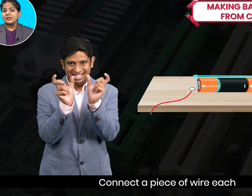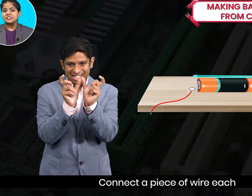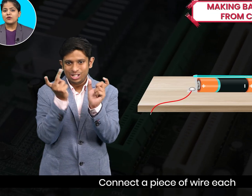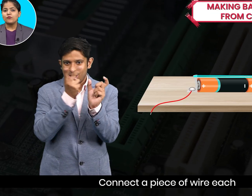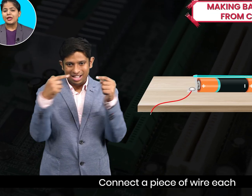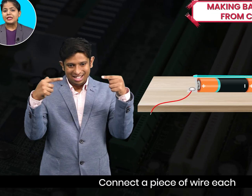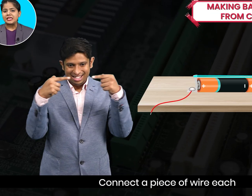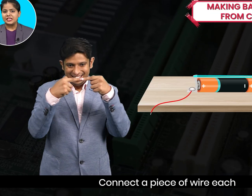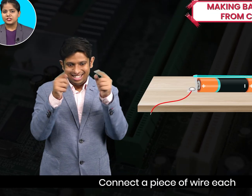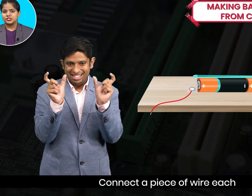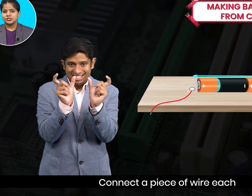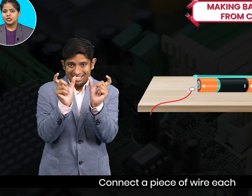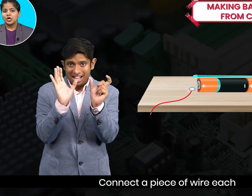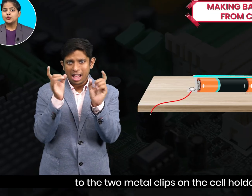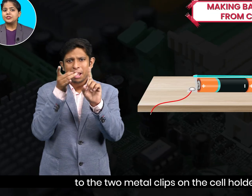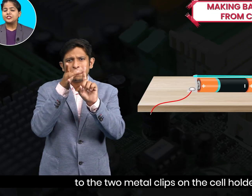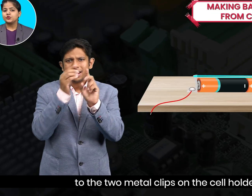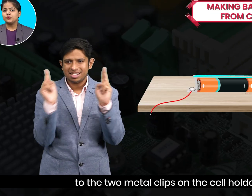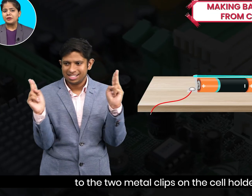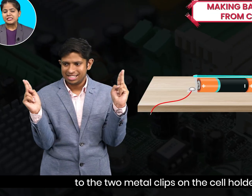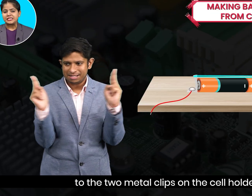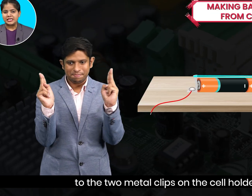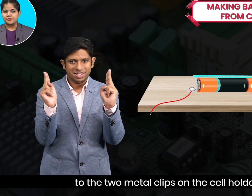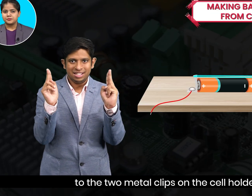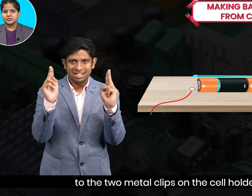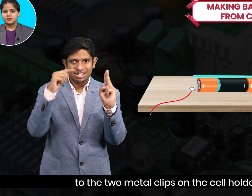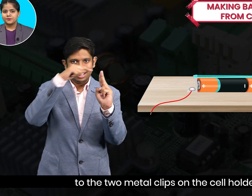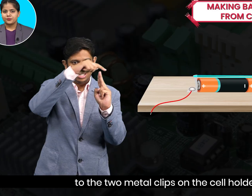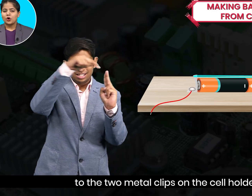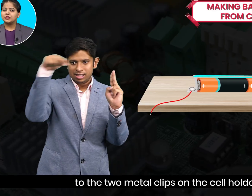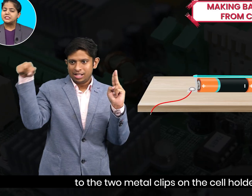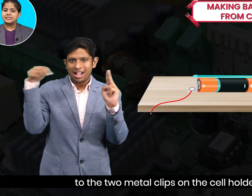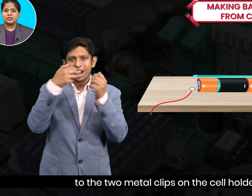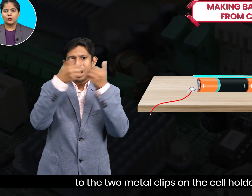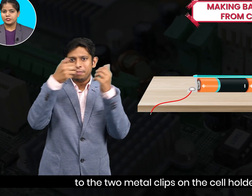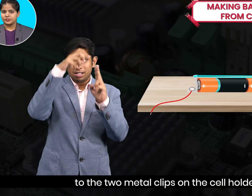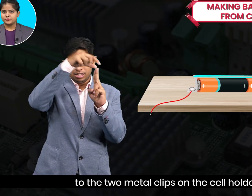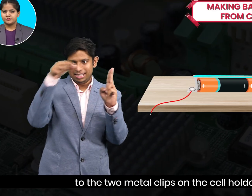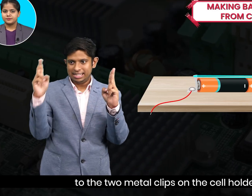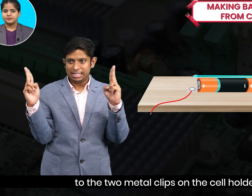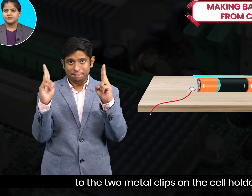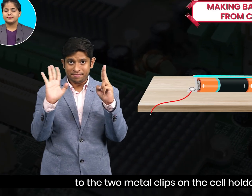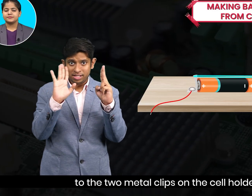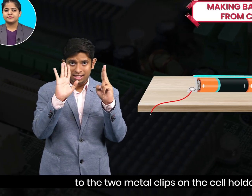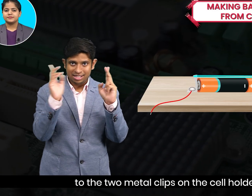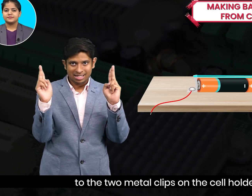Connect a piece of wire each to the two metal clips on the cell holder.